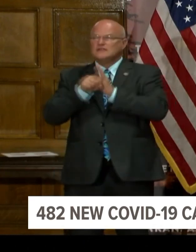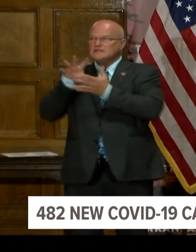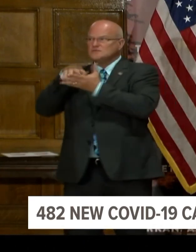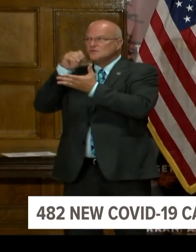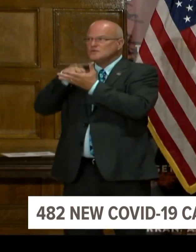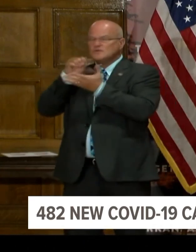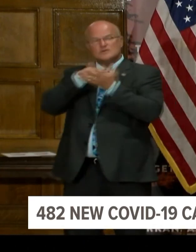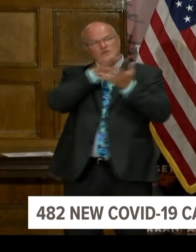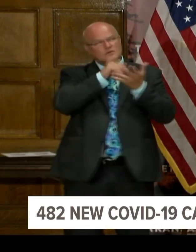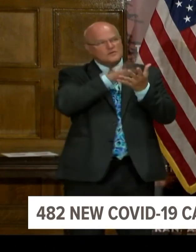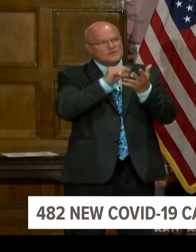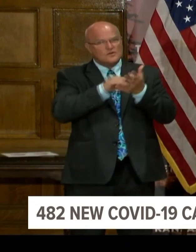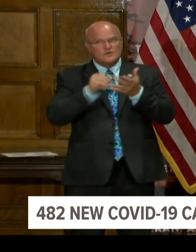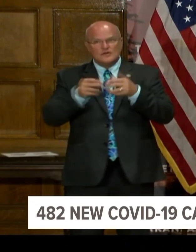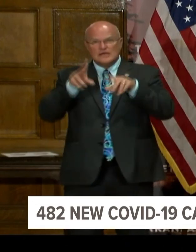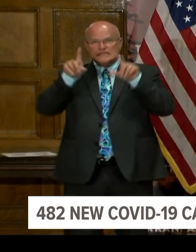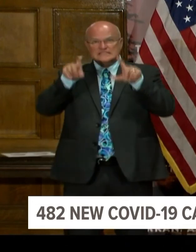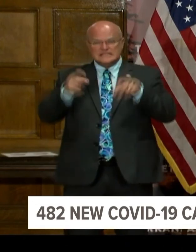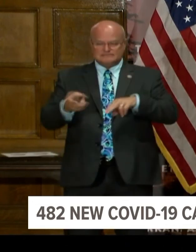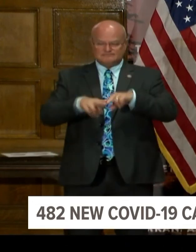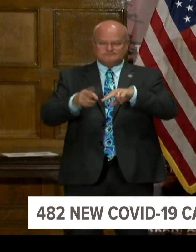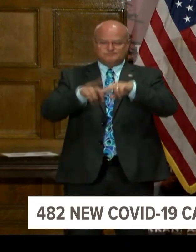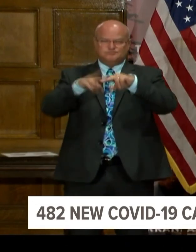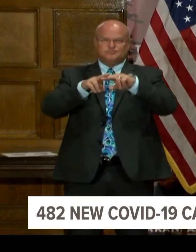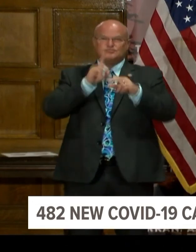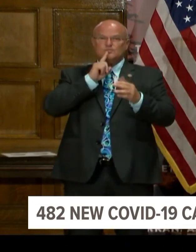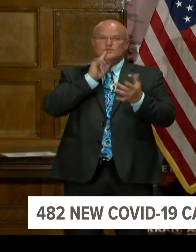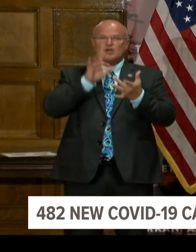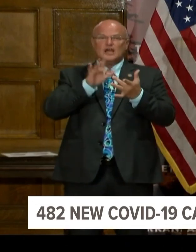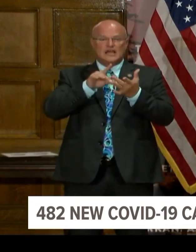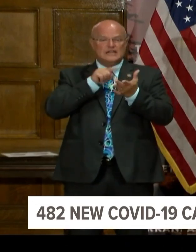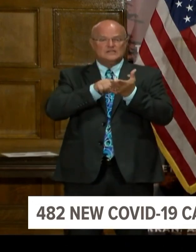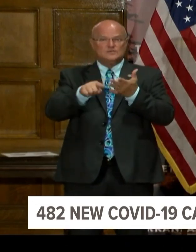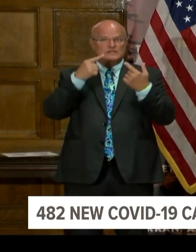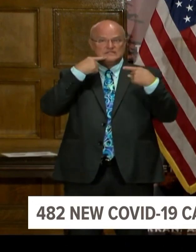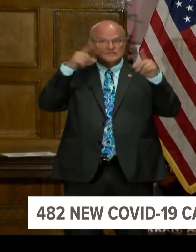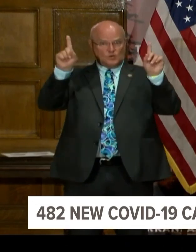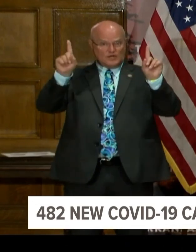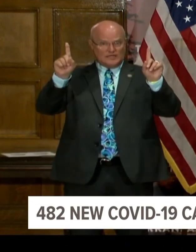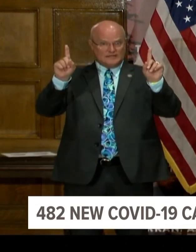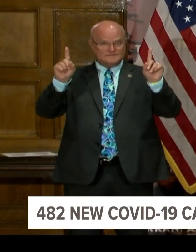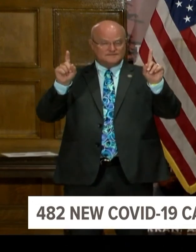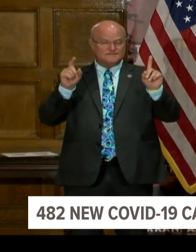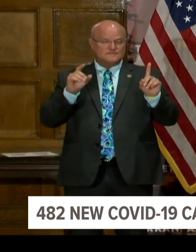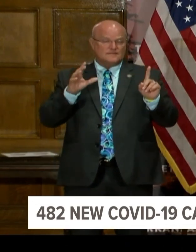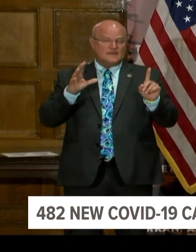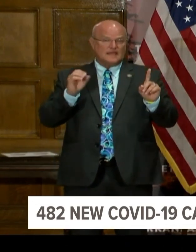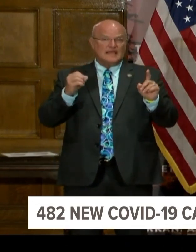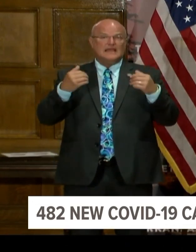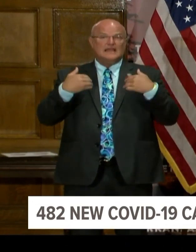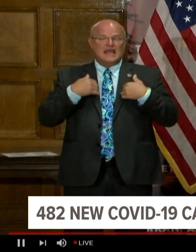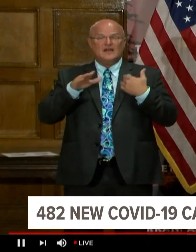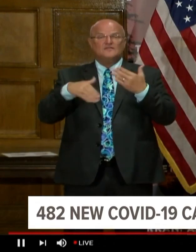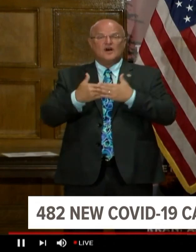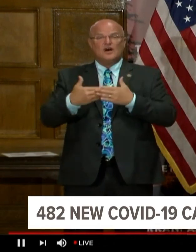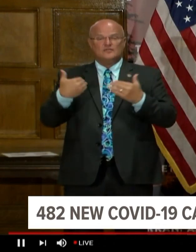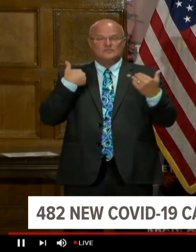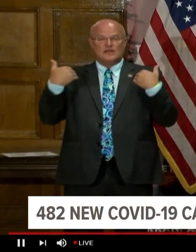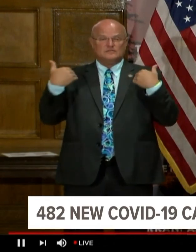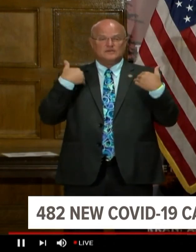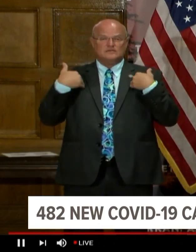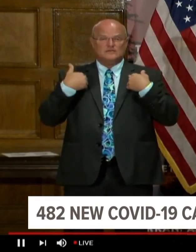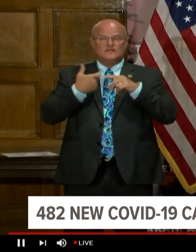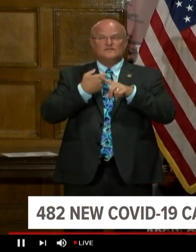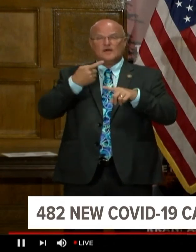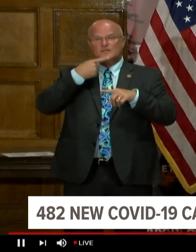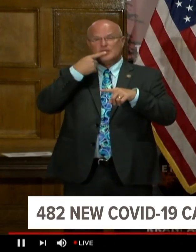to increase our testing, make sure our contact tracing is working, and have all the reminders that we can from